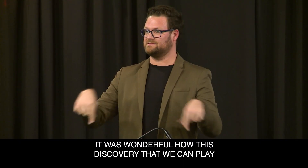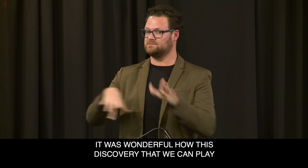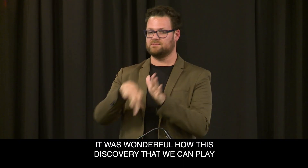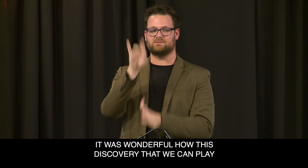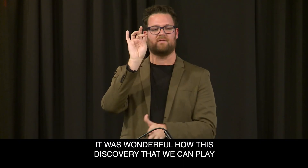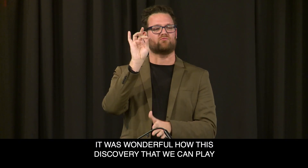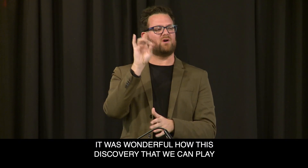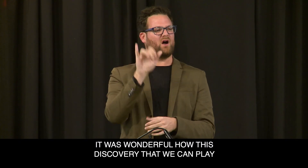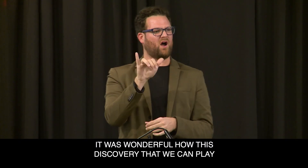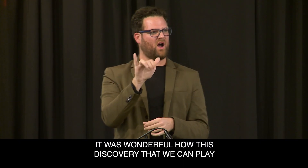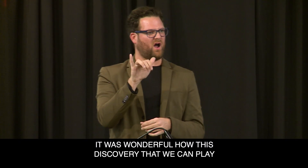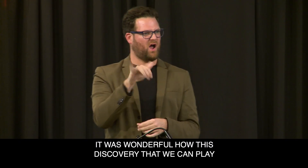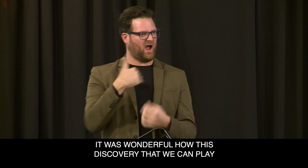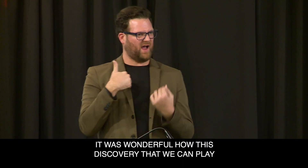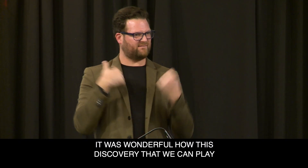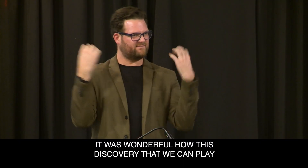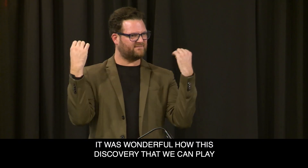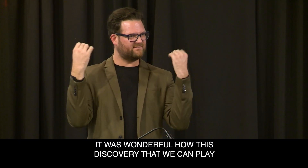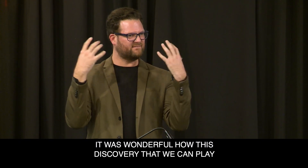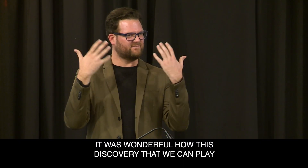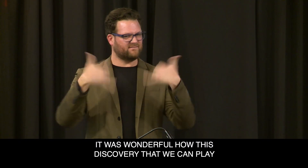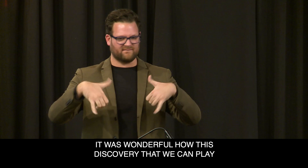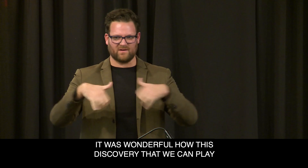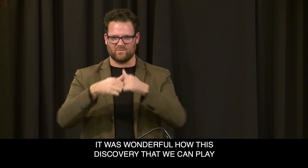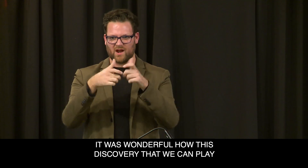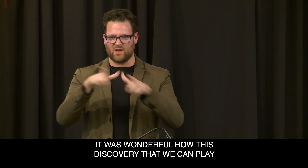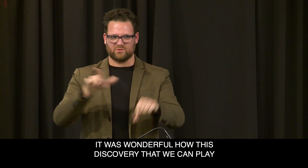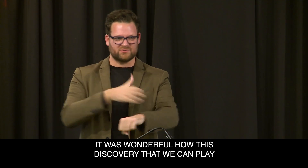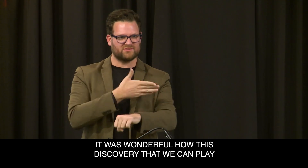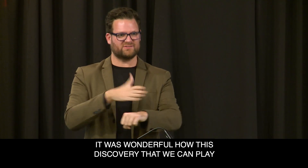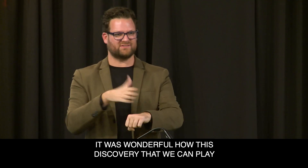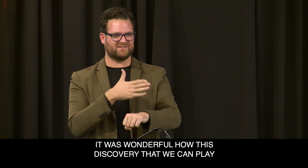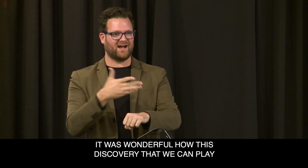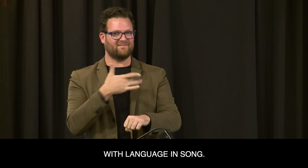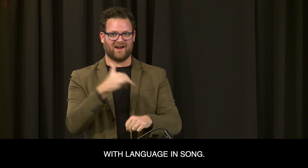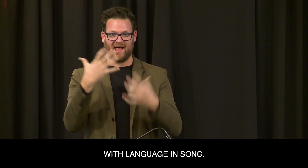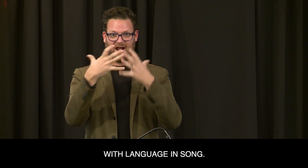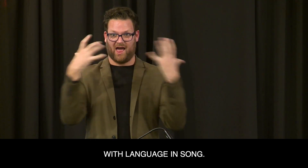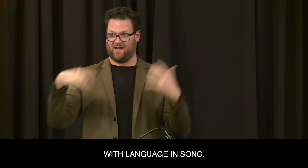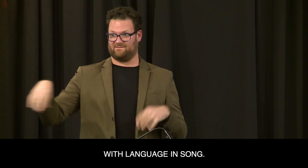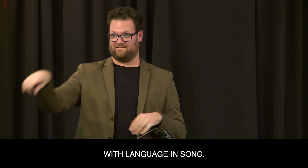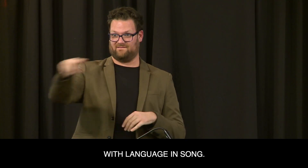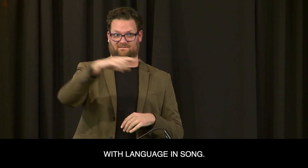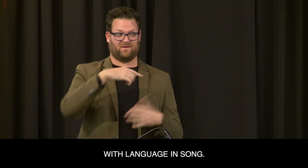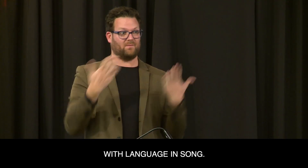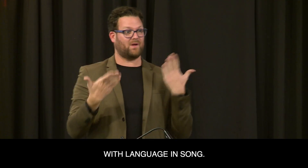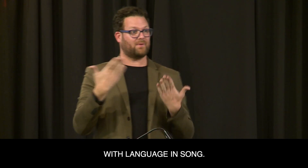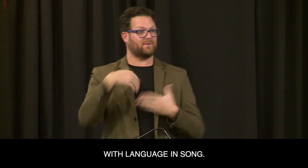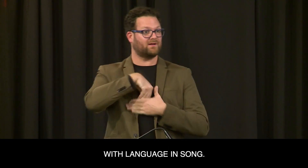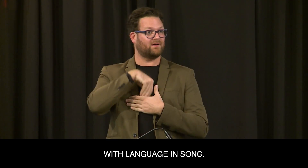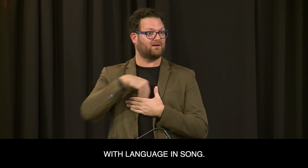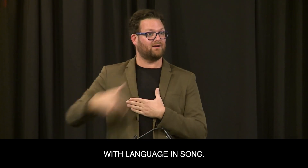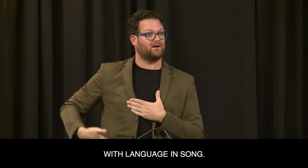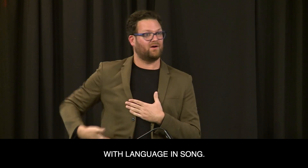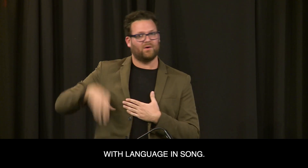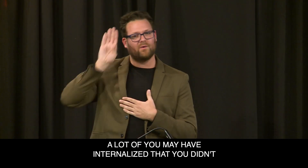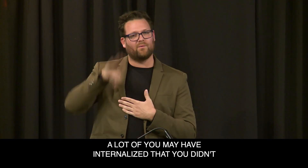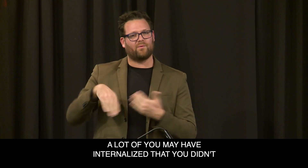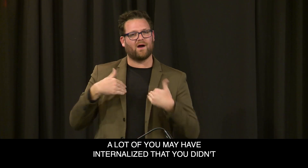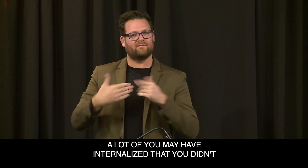It was wonderful how this discovery that we can play with language in song that a lot of you